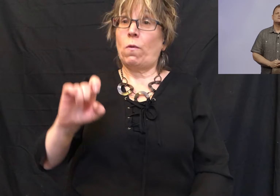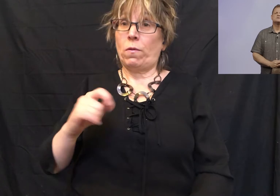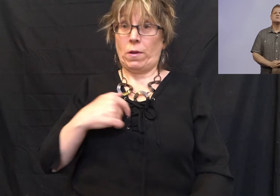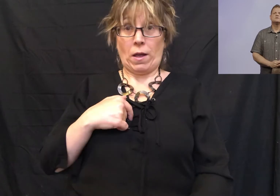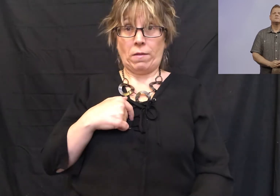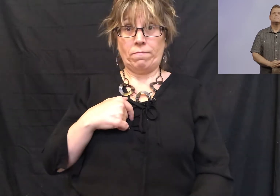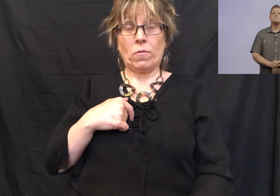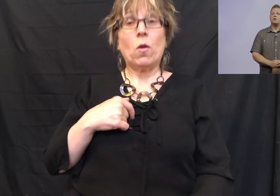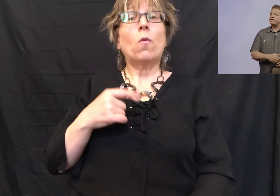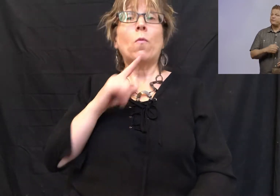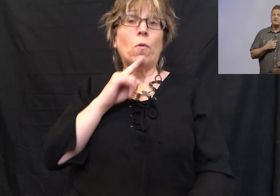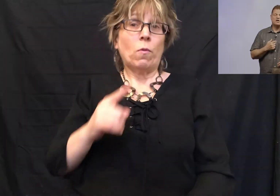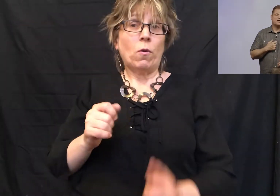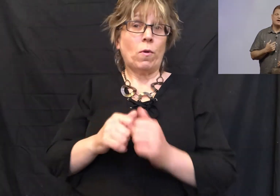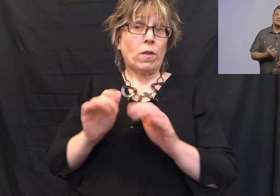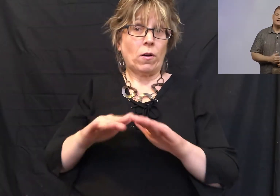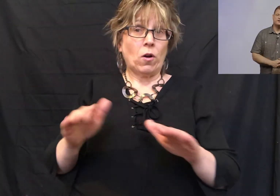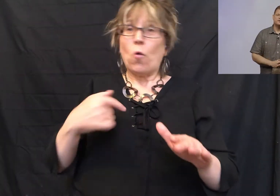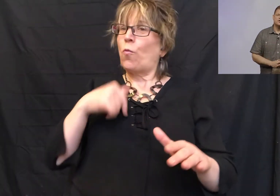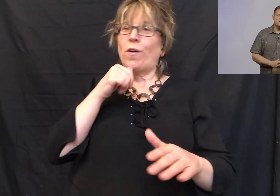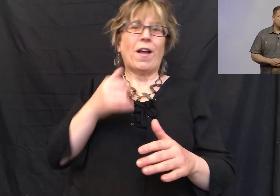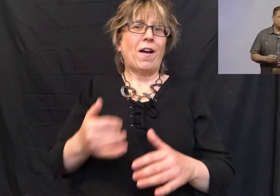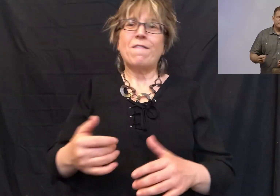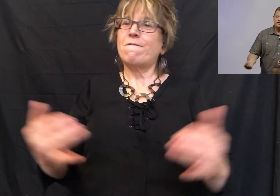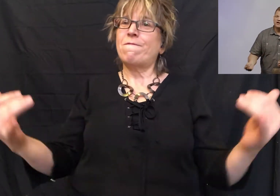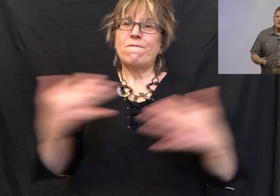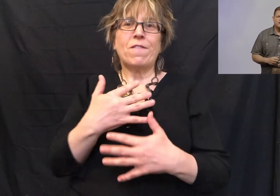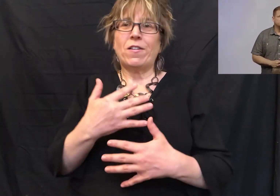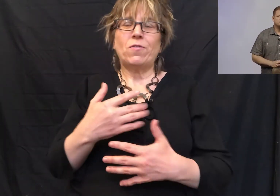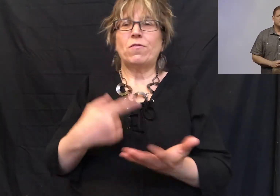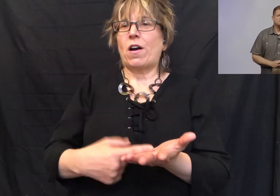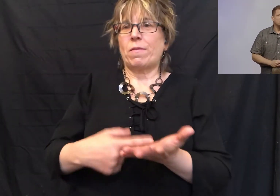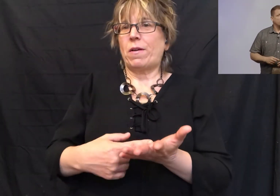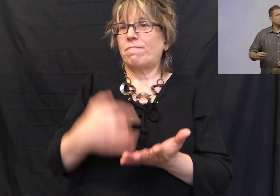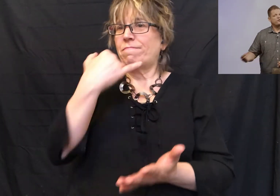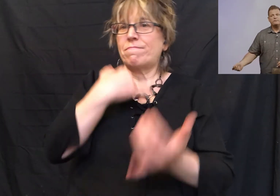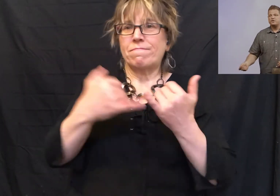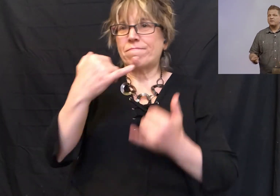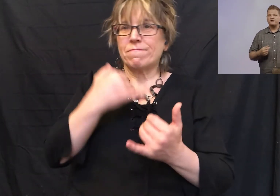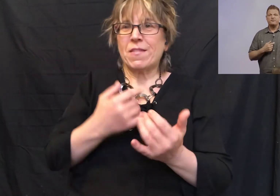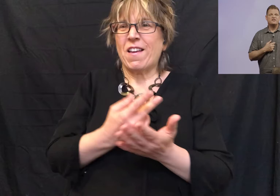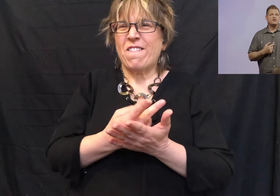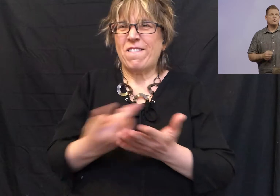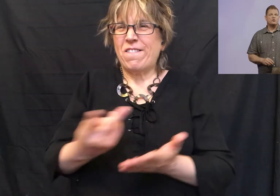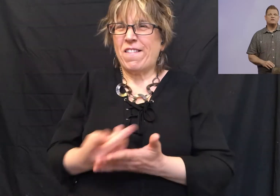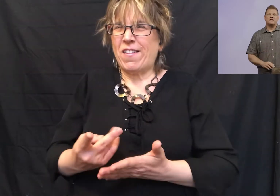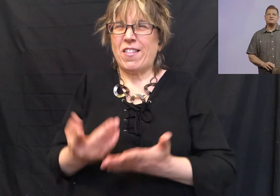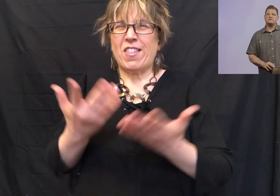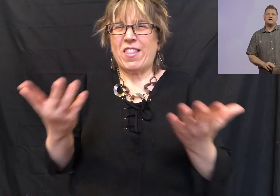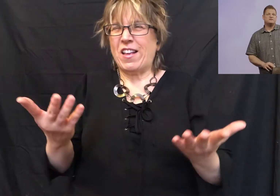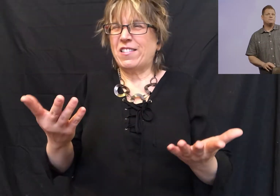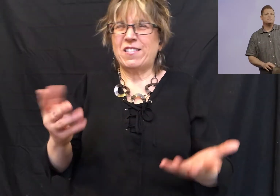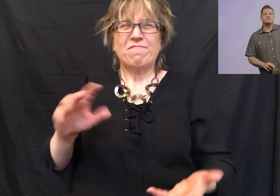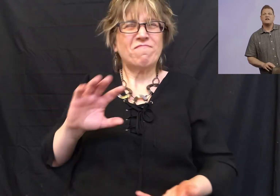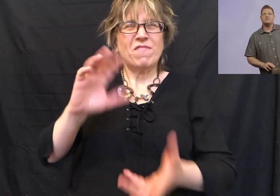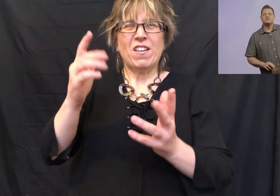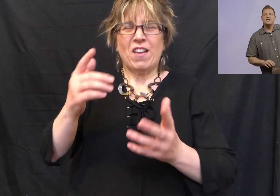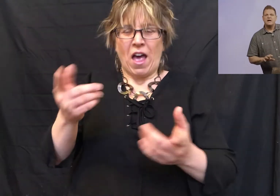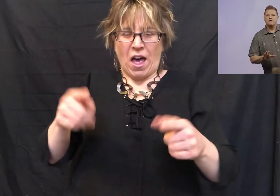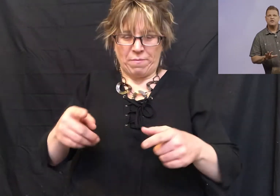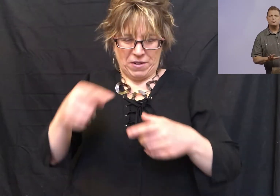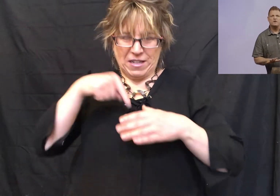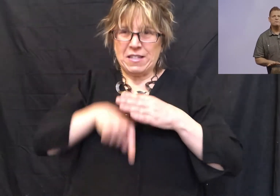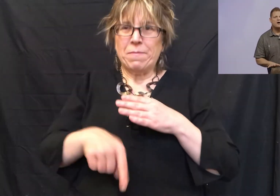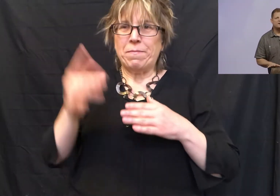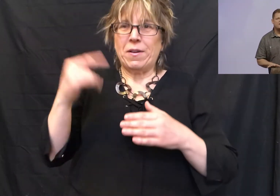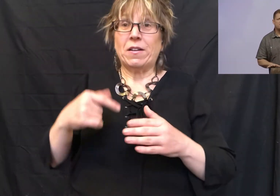kids. We're not afraid to talk about our failures. We're not afraid to talk about our mistakes. We're not afraid to talk about the things that are going on down deep inside of us.